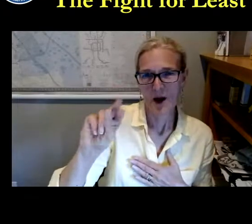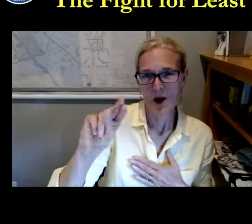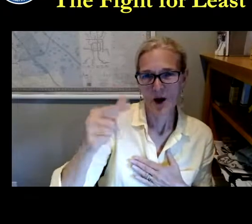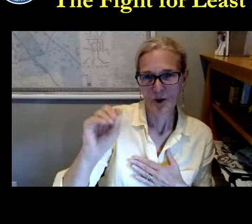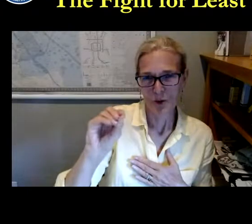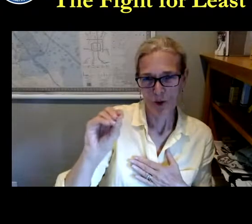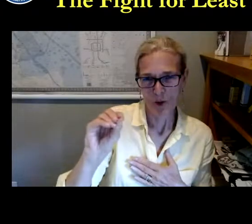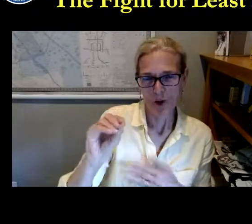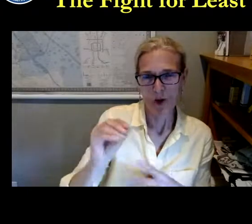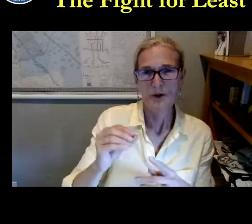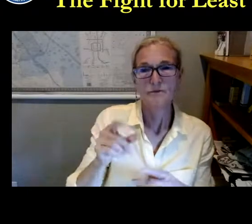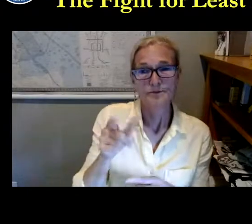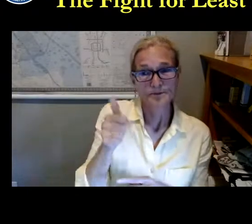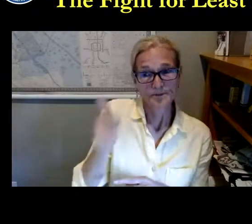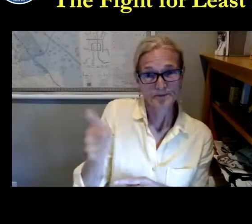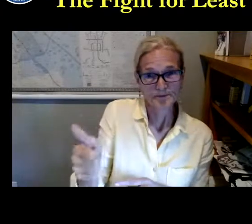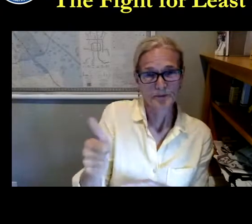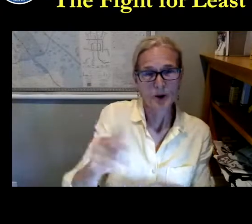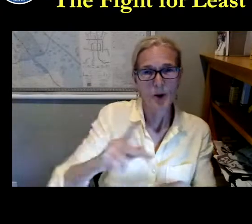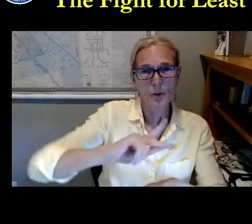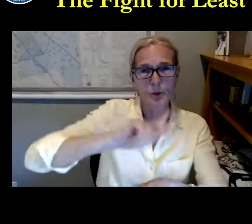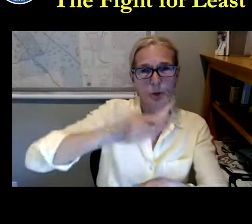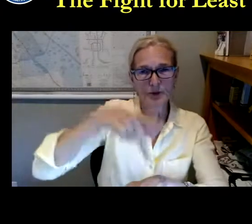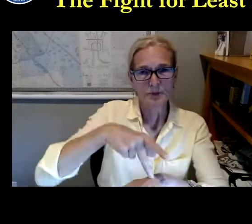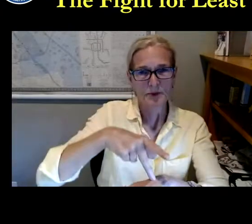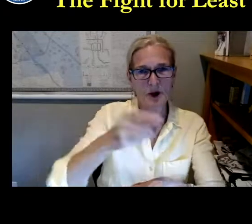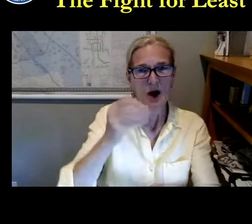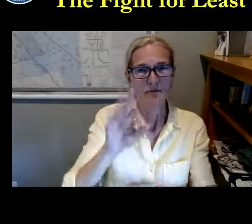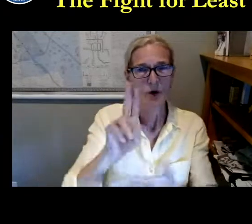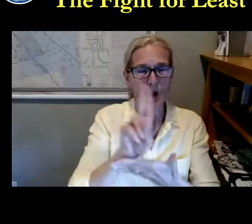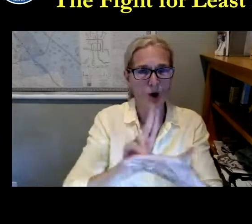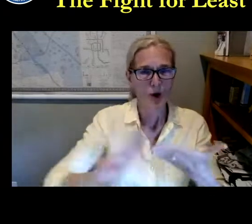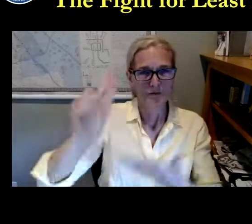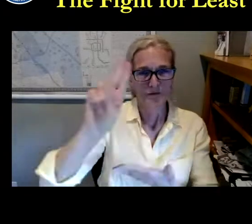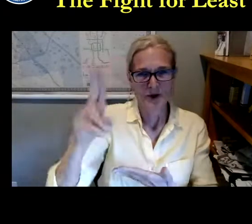Tonight, we're fortunate to have David Longo.